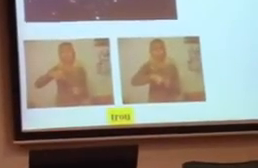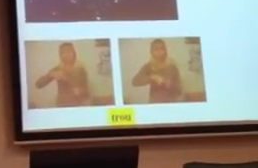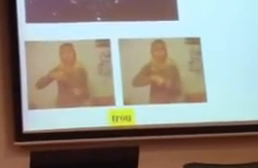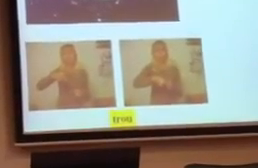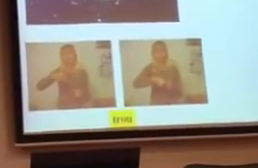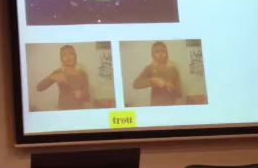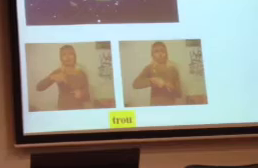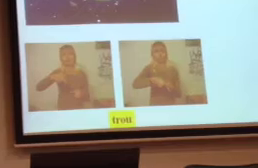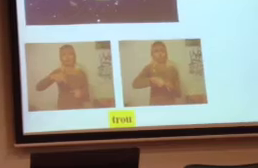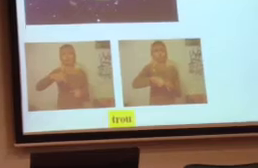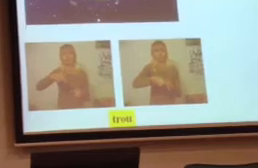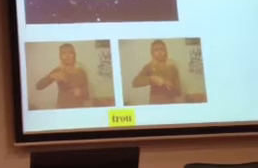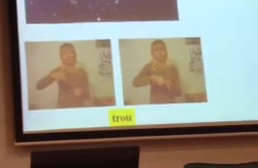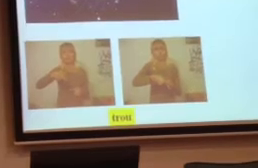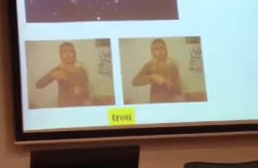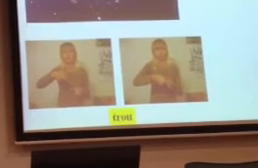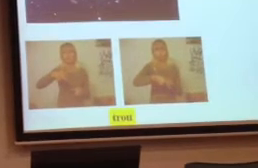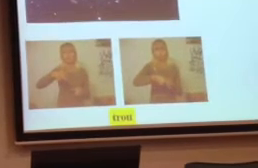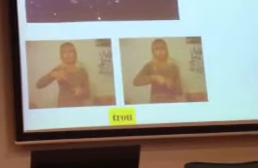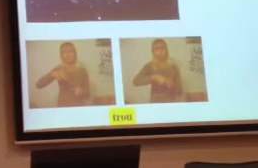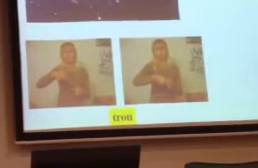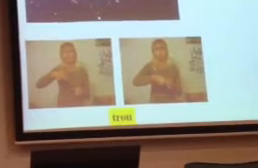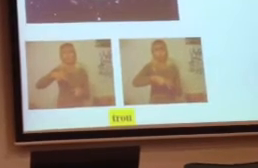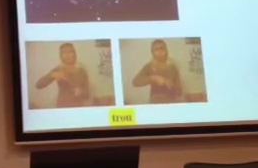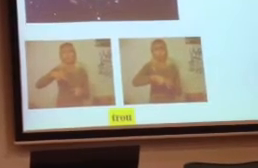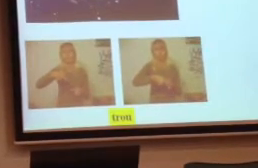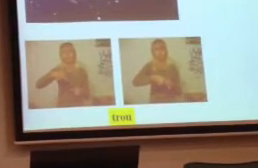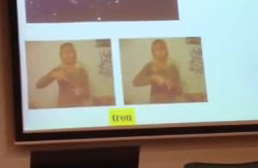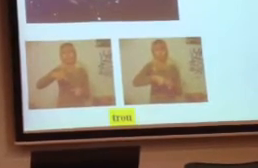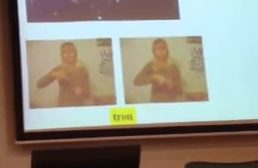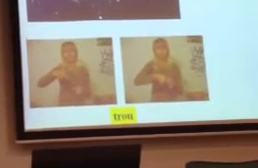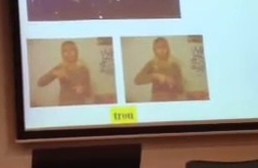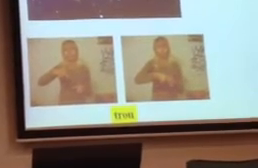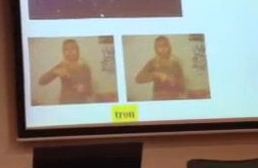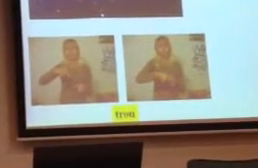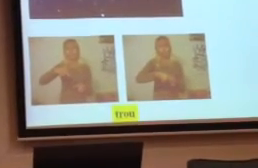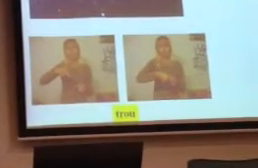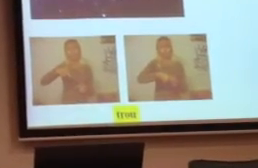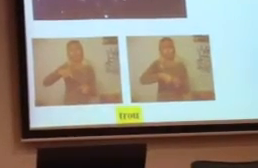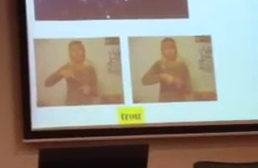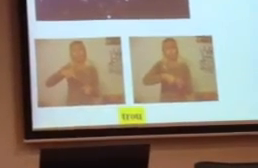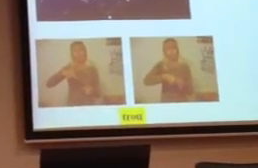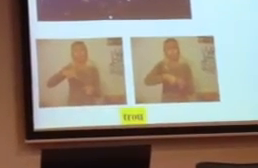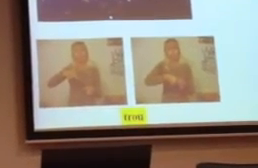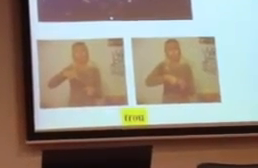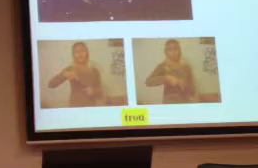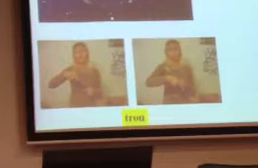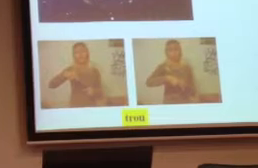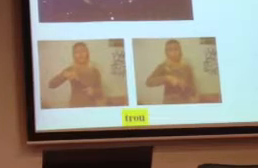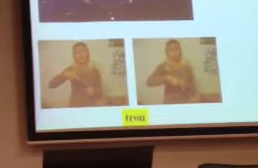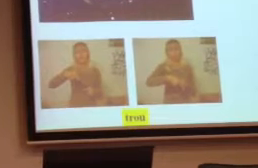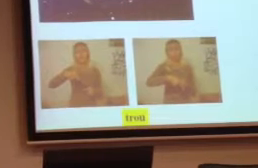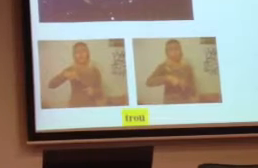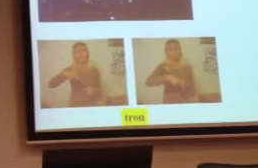Ich bin gegangen. This is the same in Sang's language. So you say,